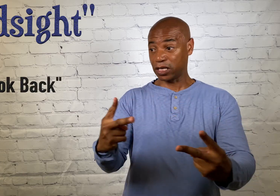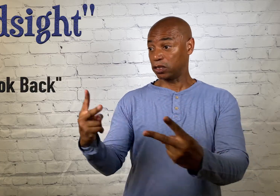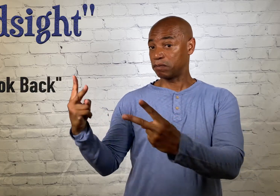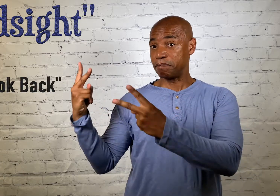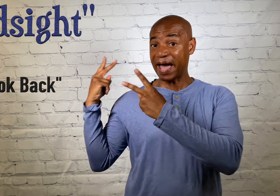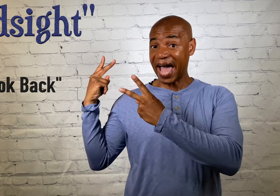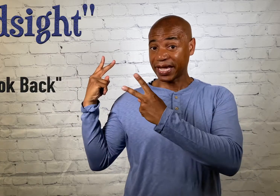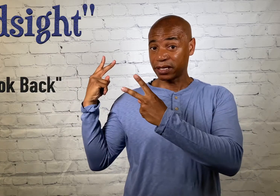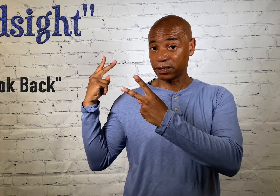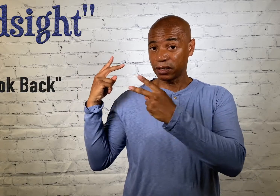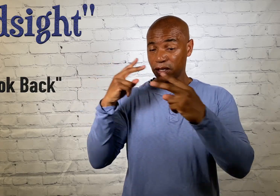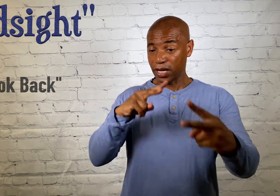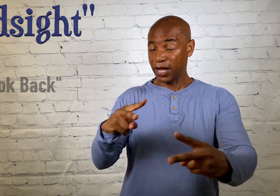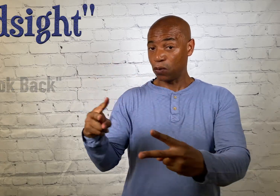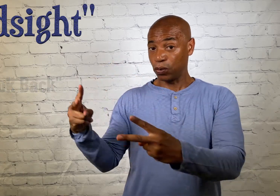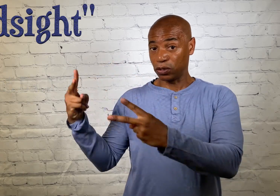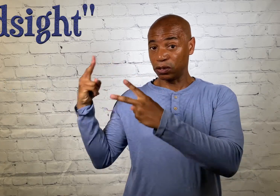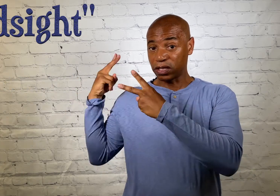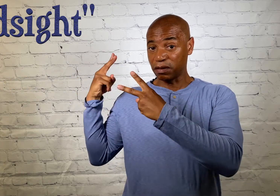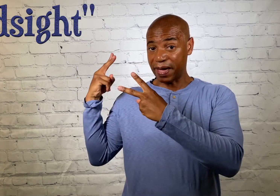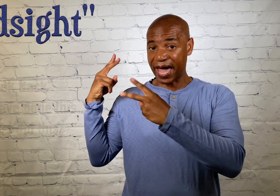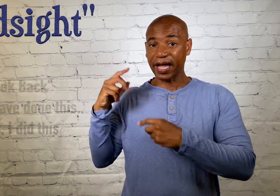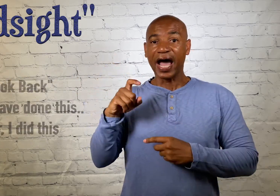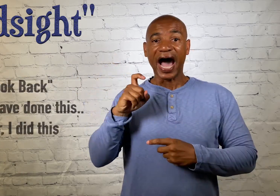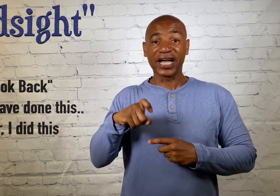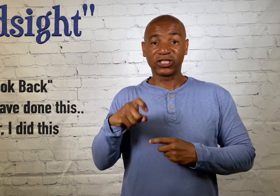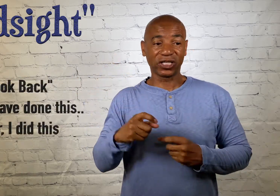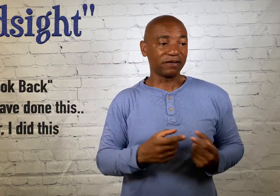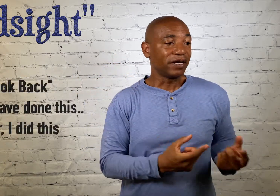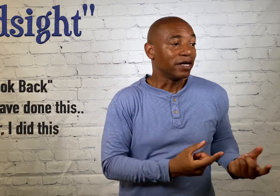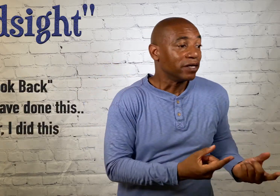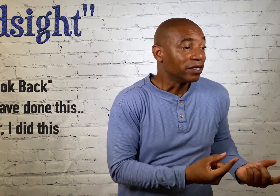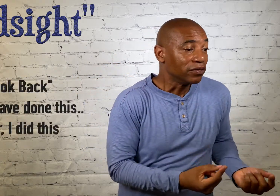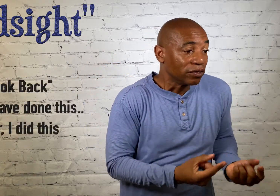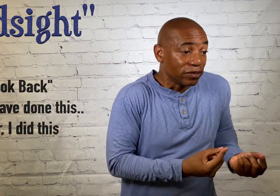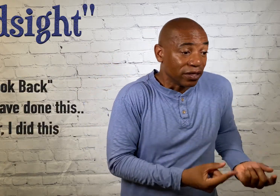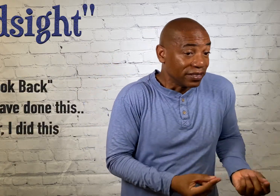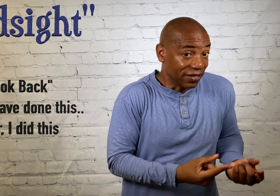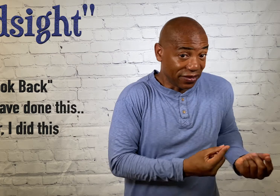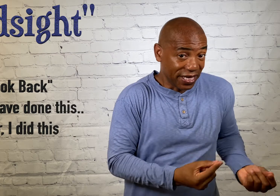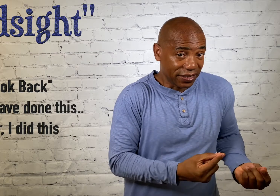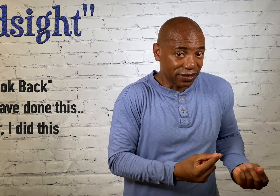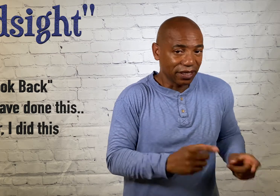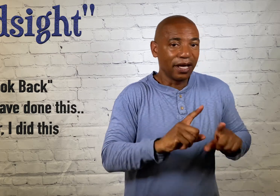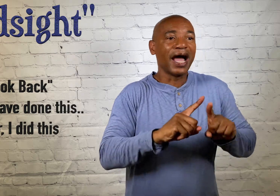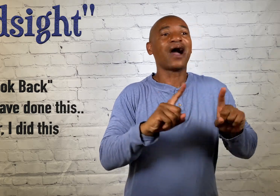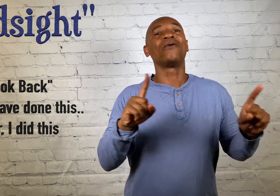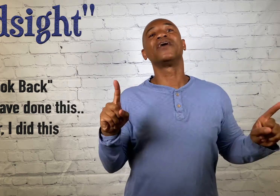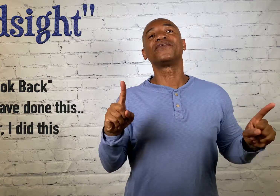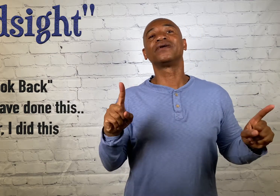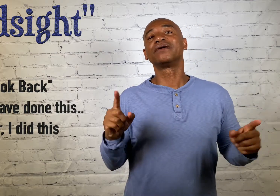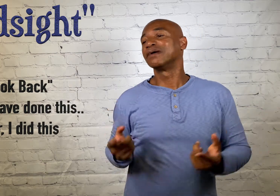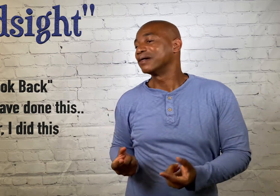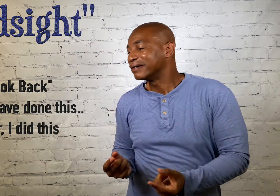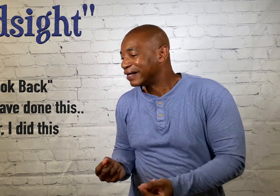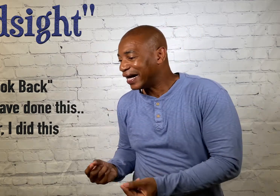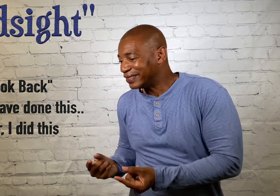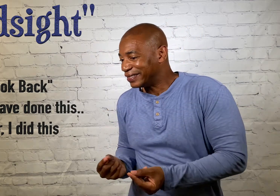look back. When you're looking back, I should have done this. However, I did